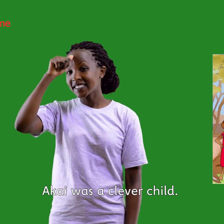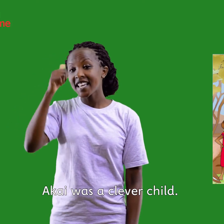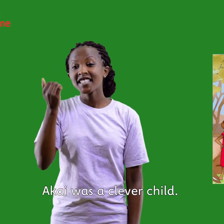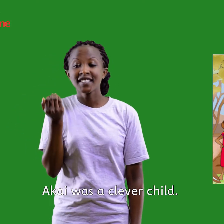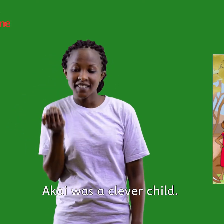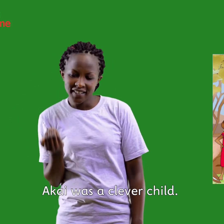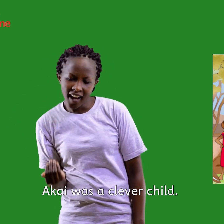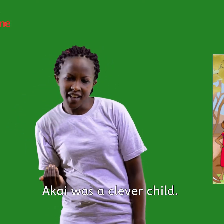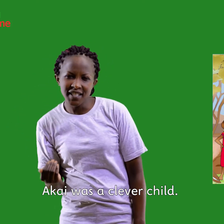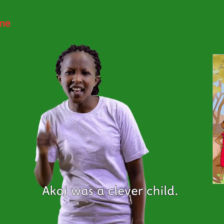Akai was a clever child.